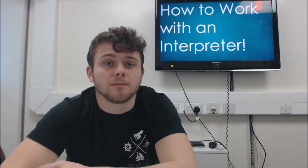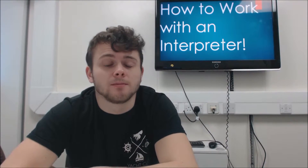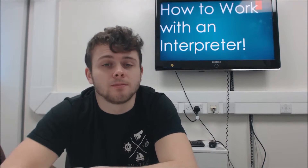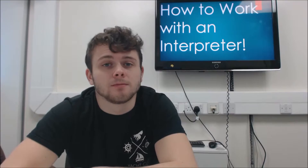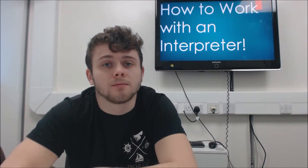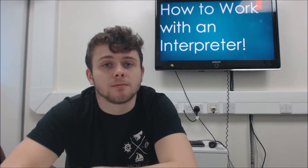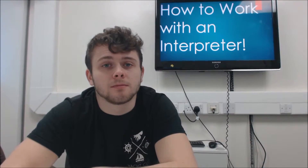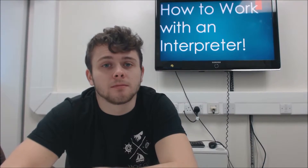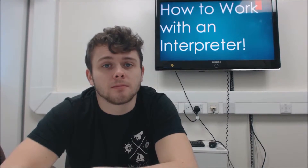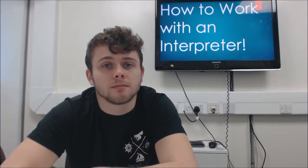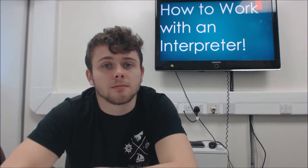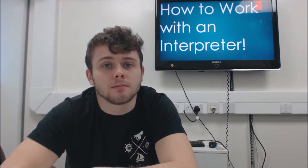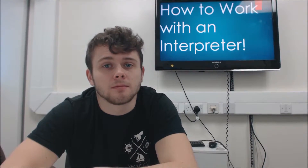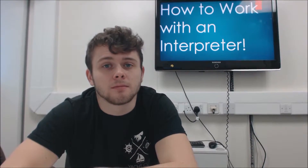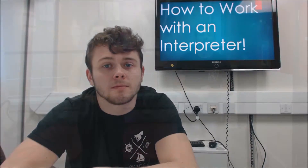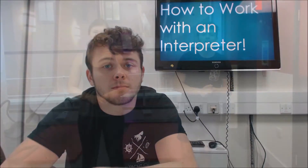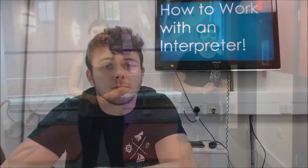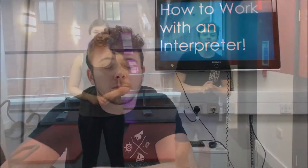stand.